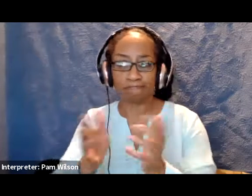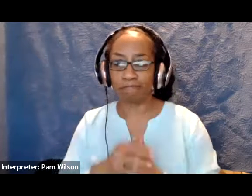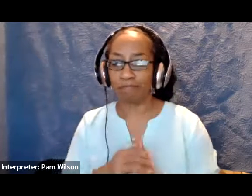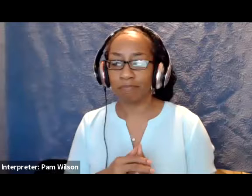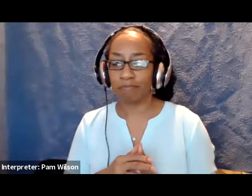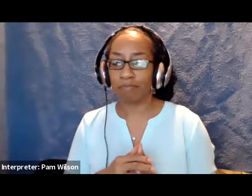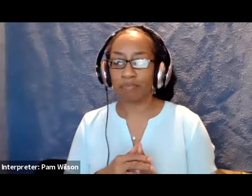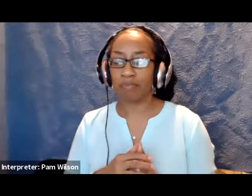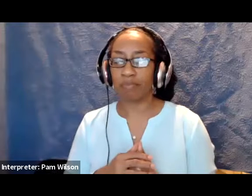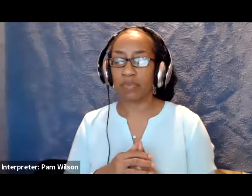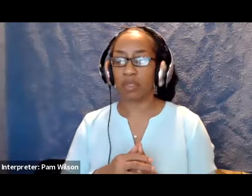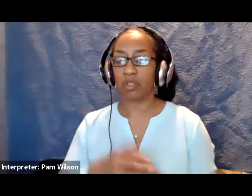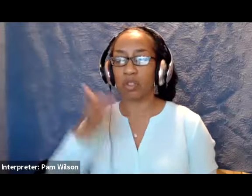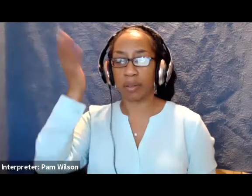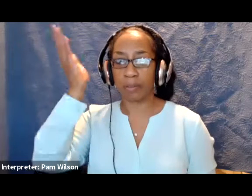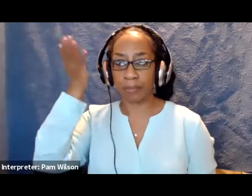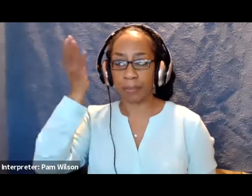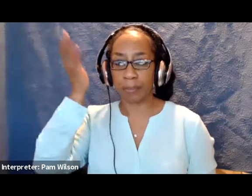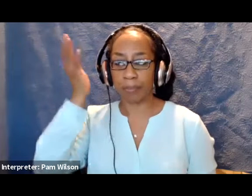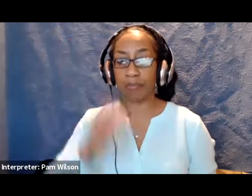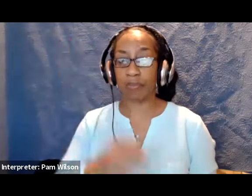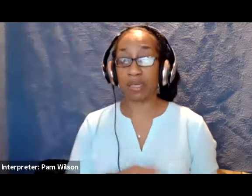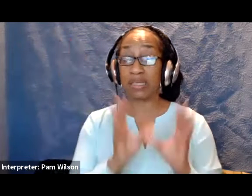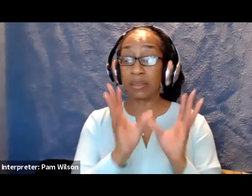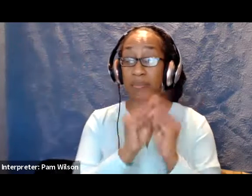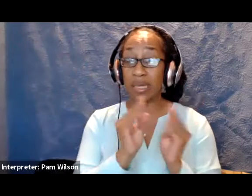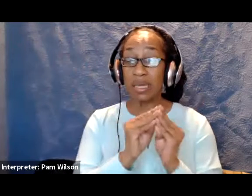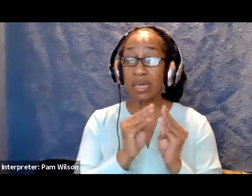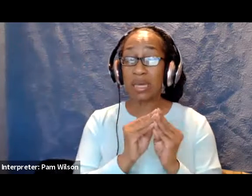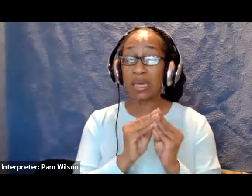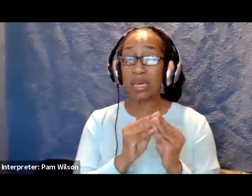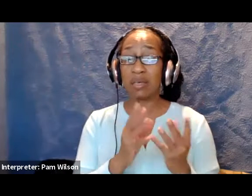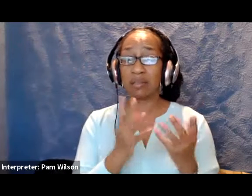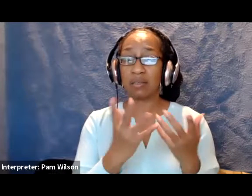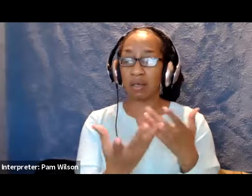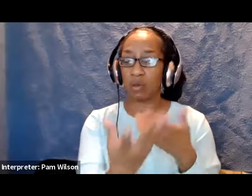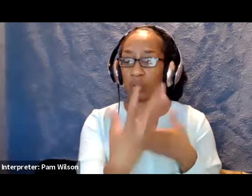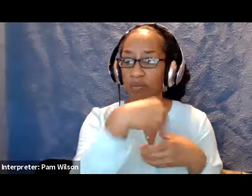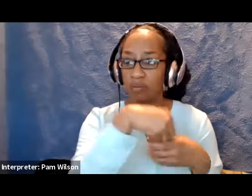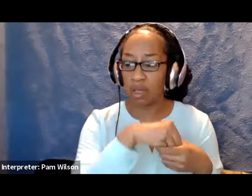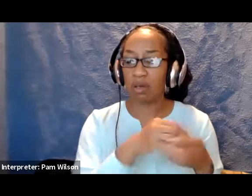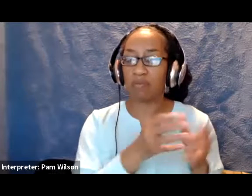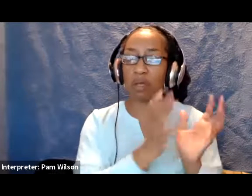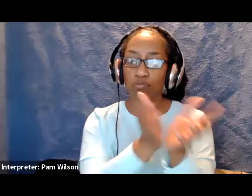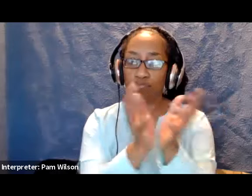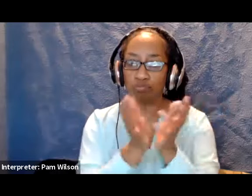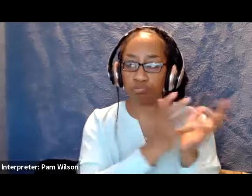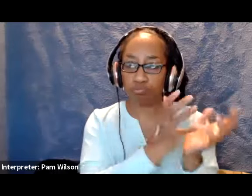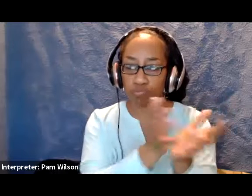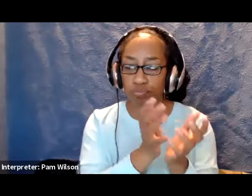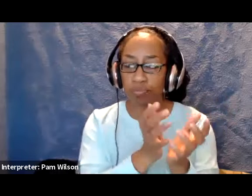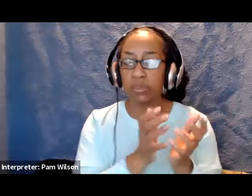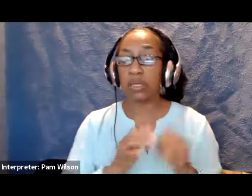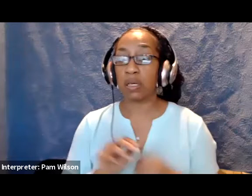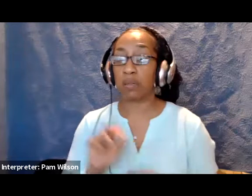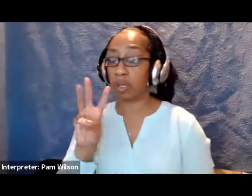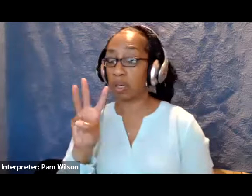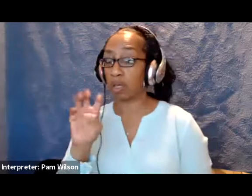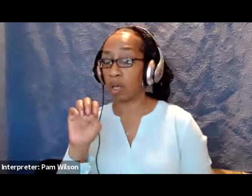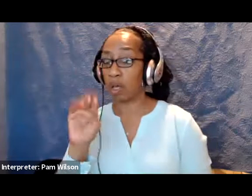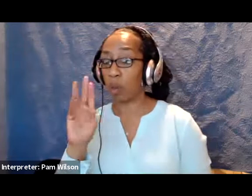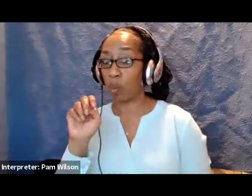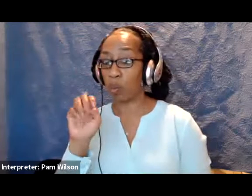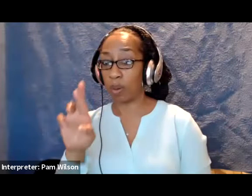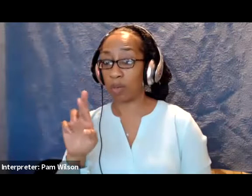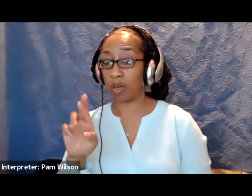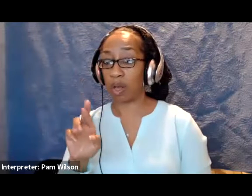So again, meetings are designed to be collaborative events, whereas webinars are designed so that the host and any panelist can